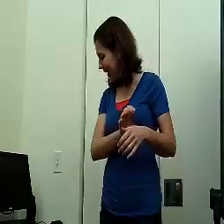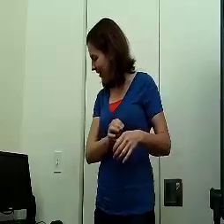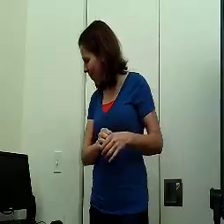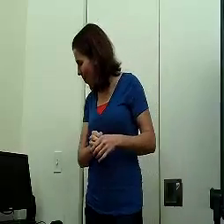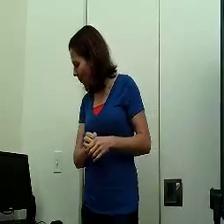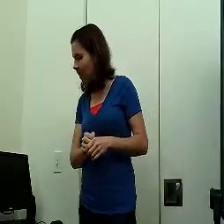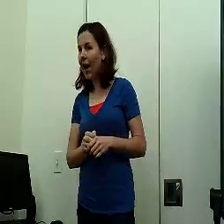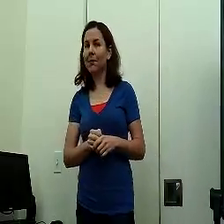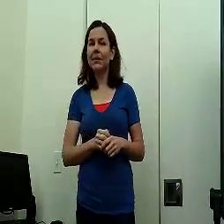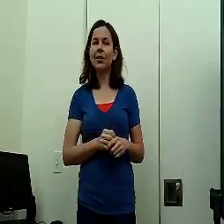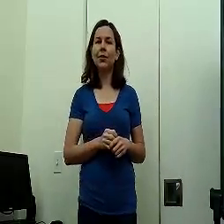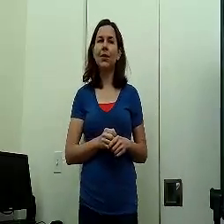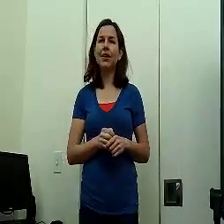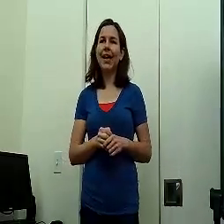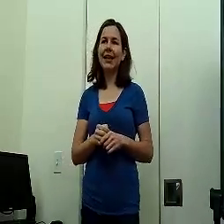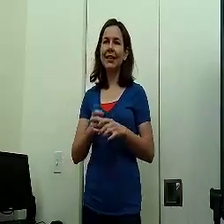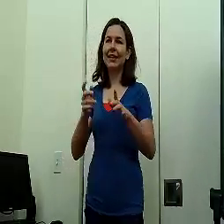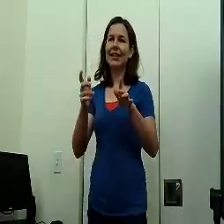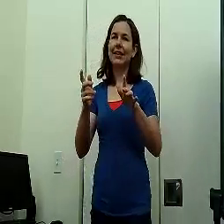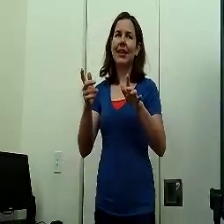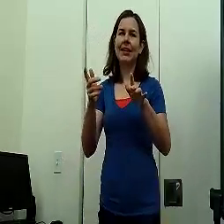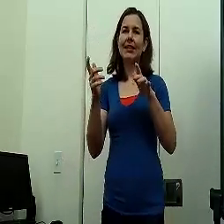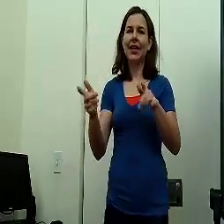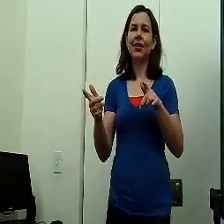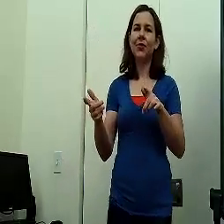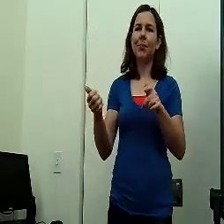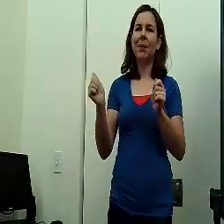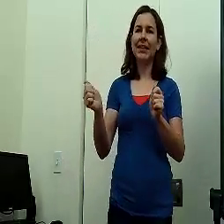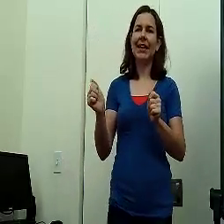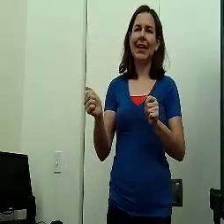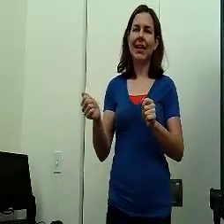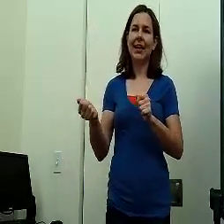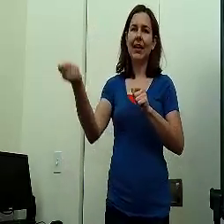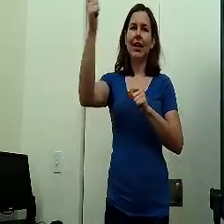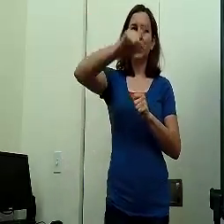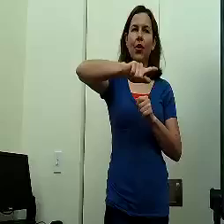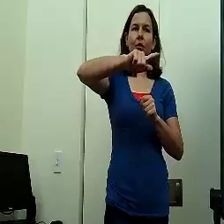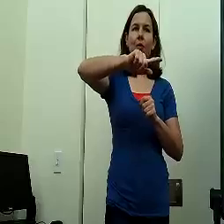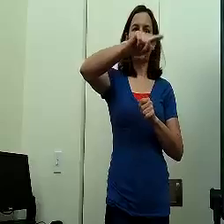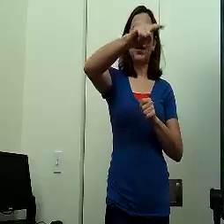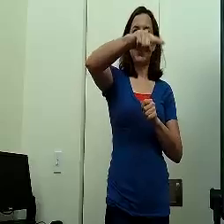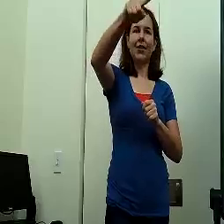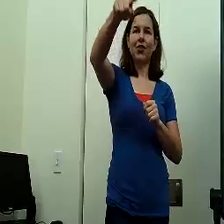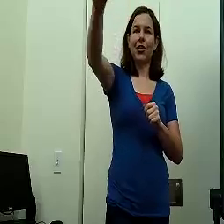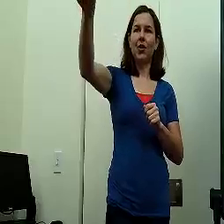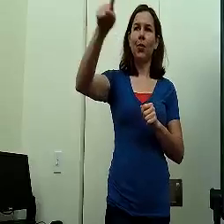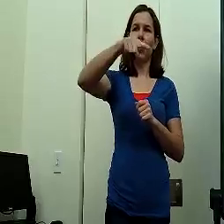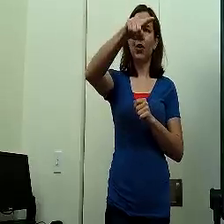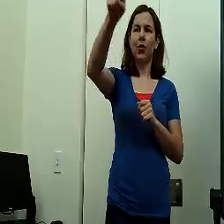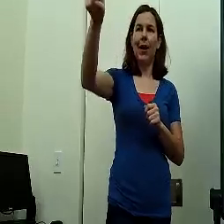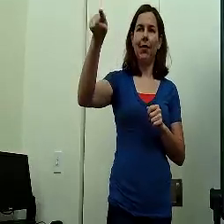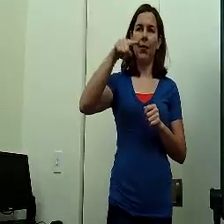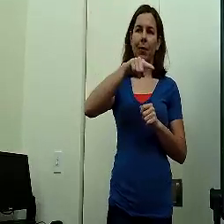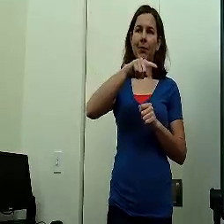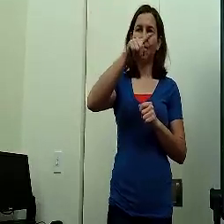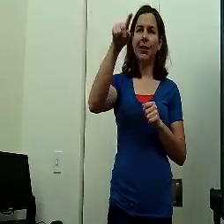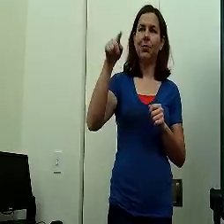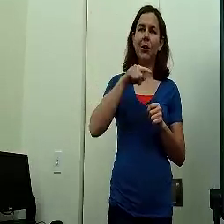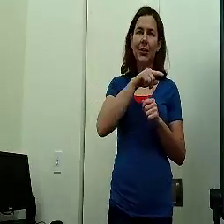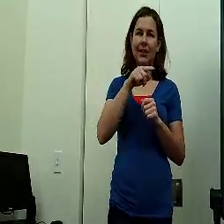Okay. So let's, instead of buzzing in, actually, we're going to go around the room. So each person is